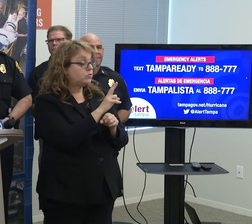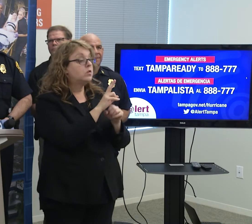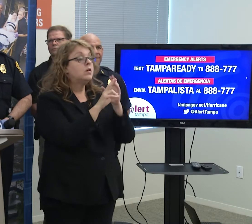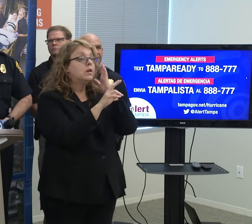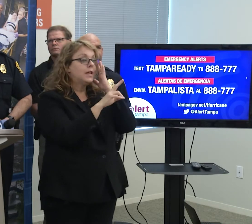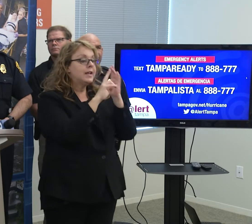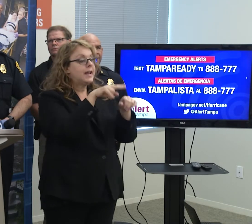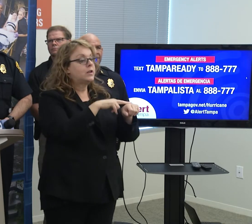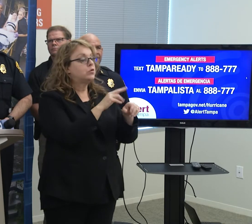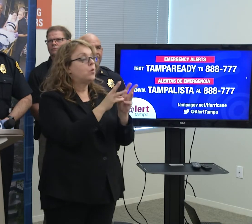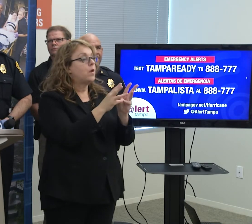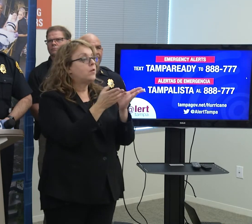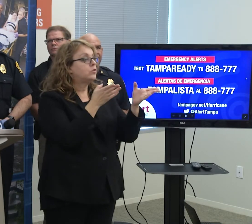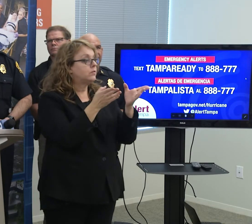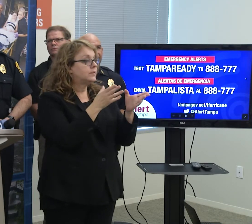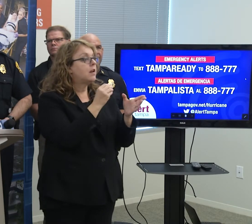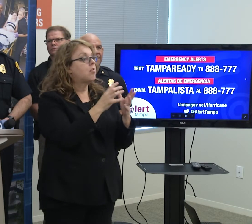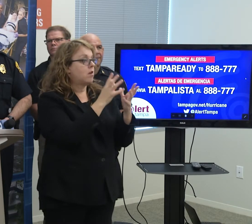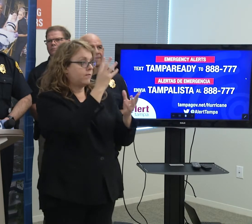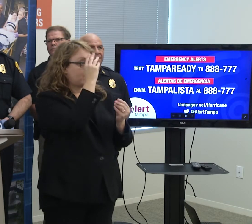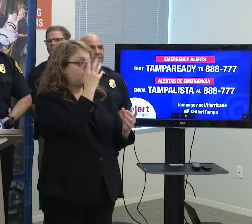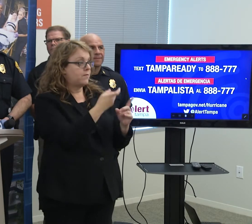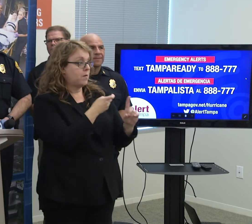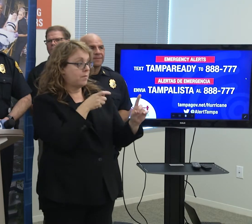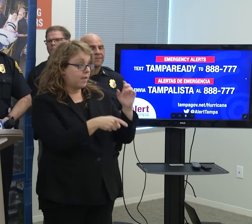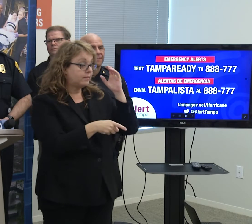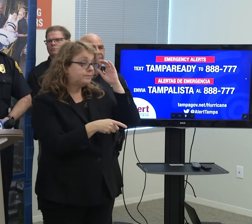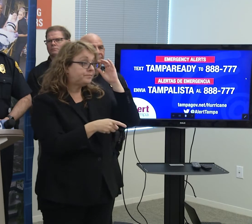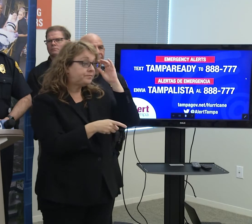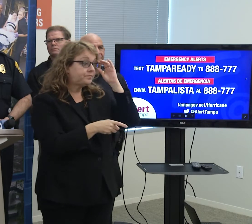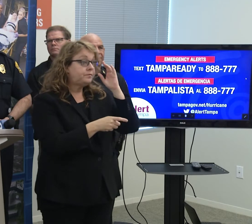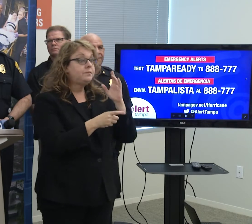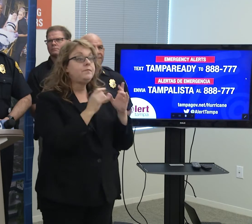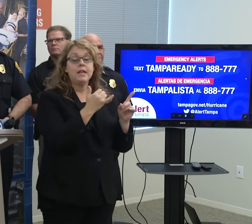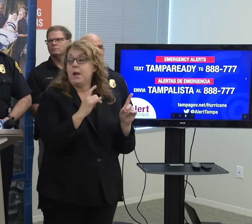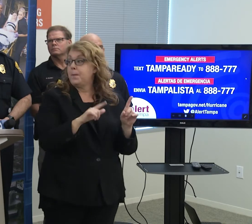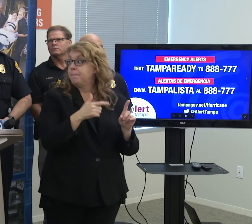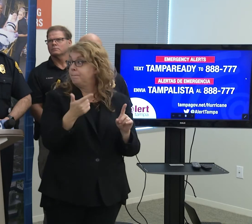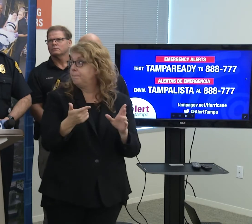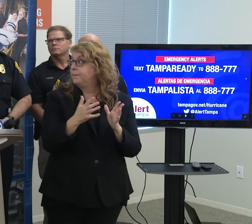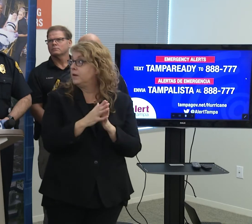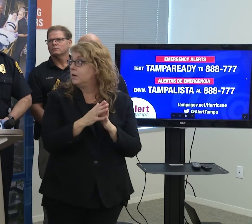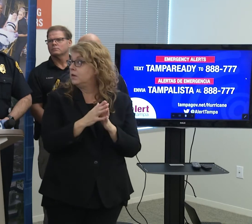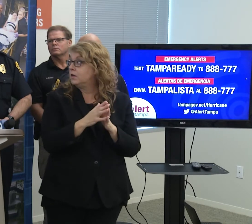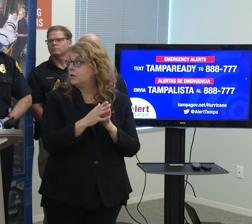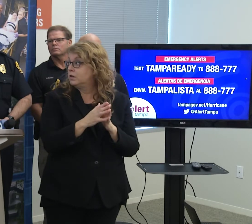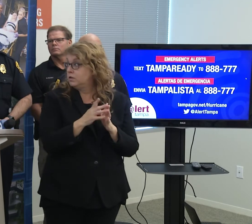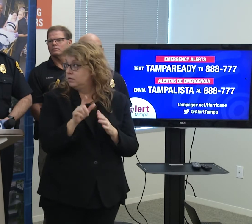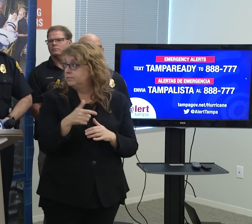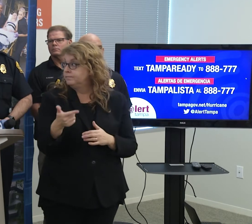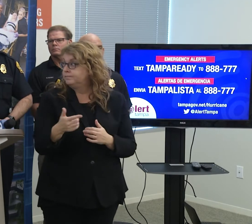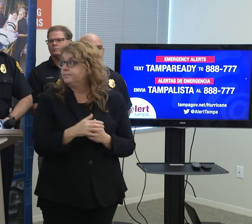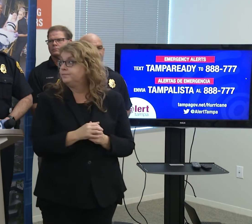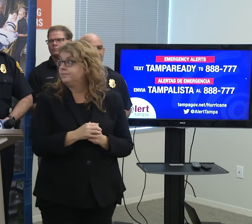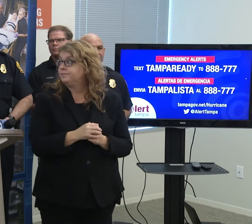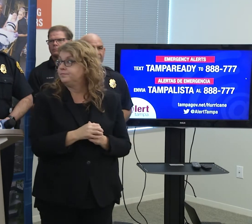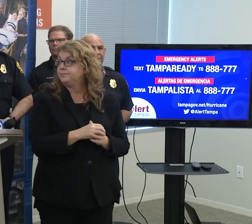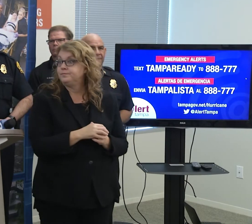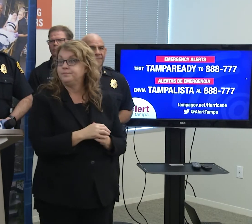from the National Weather Service, and you can get a lot of information from us. And with that, I'll turn it back over to Chief LoCicero.